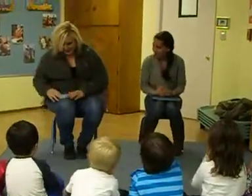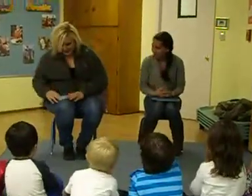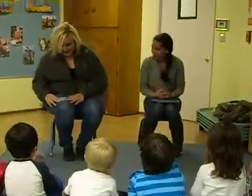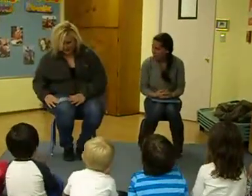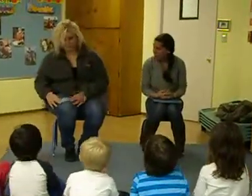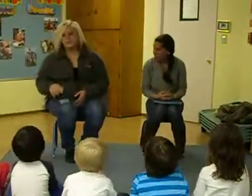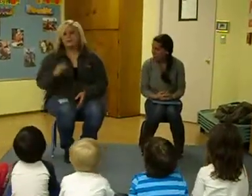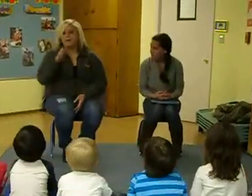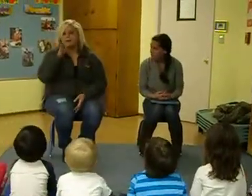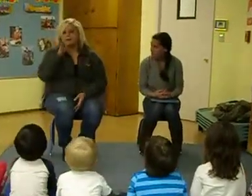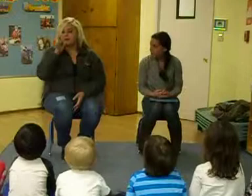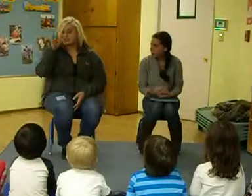This is parents.